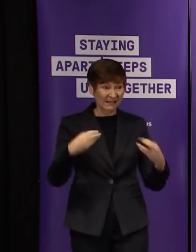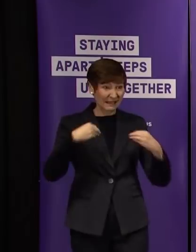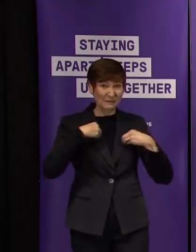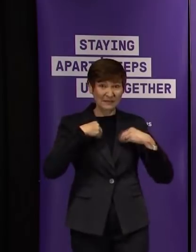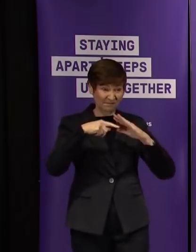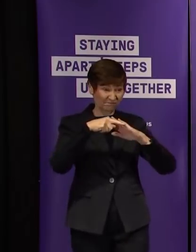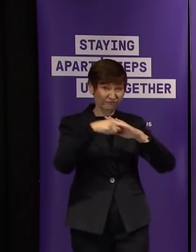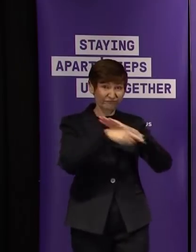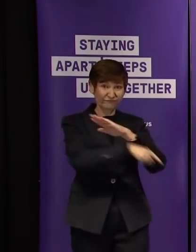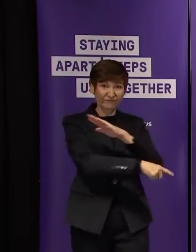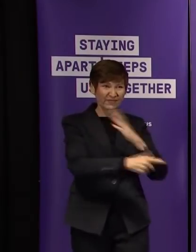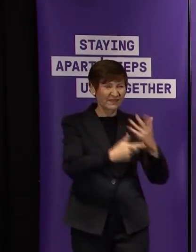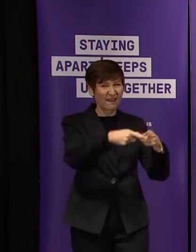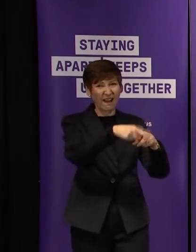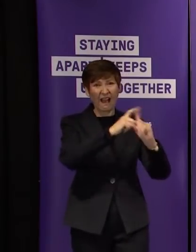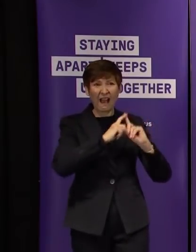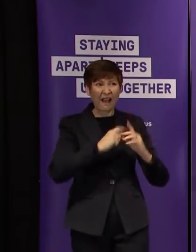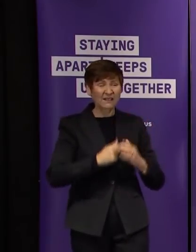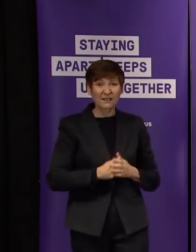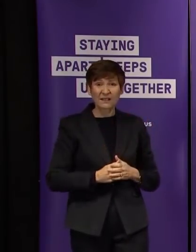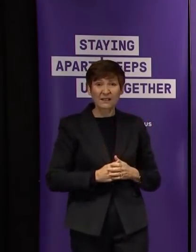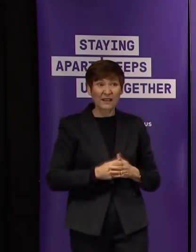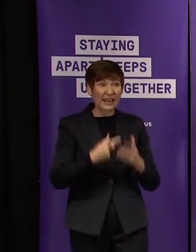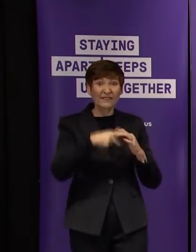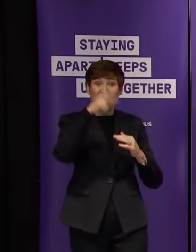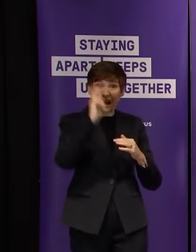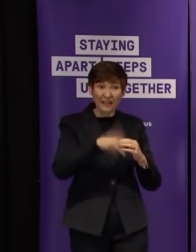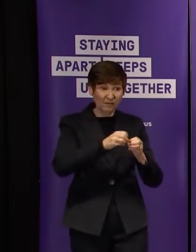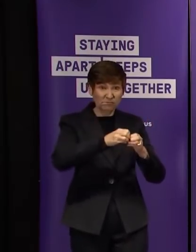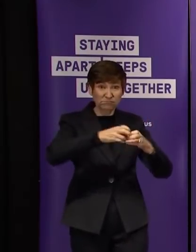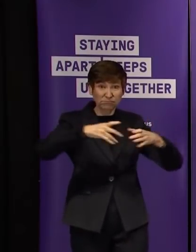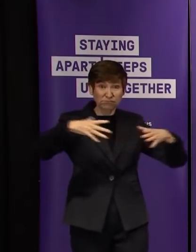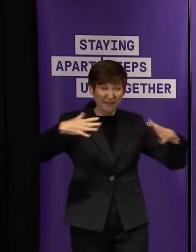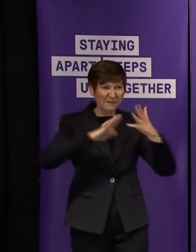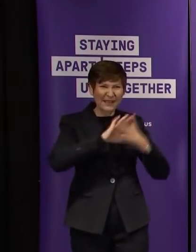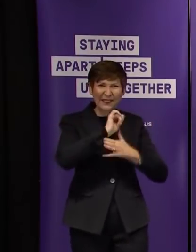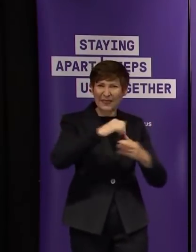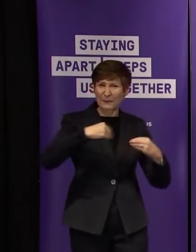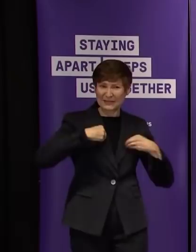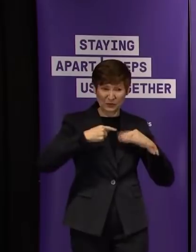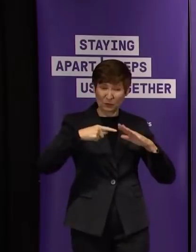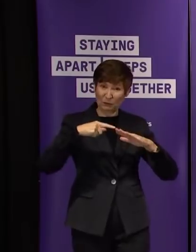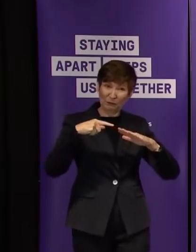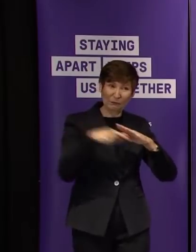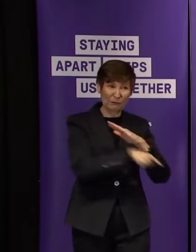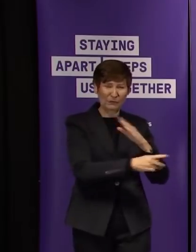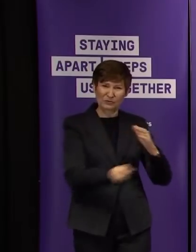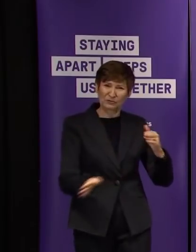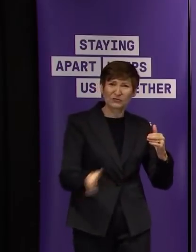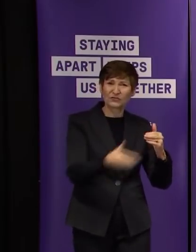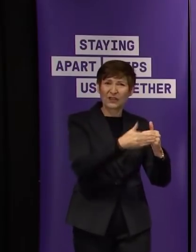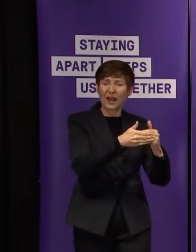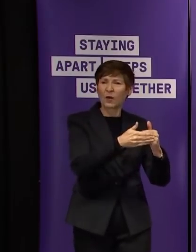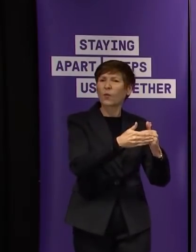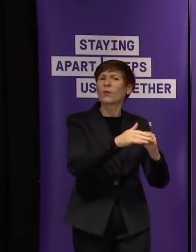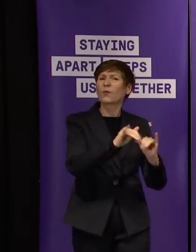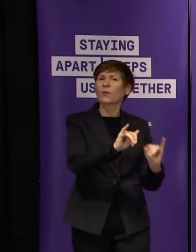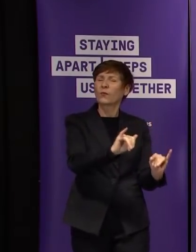work. We can't find that normal. The other point I just want to make, and you know, this is not a criticism, but I get there's a bit of a